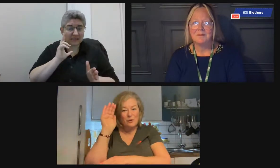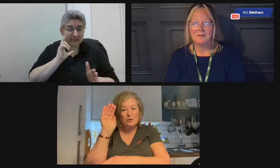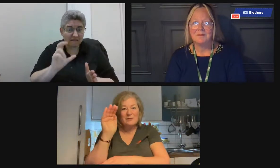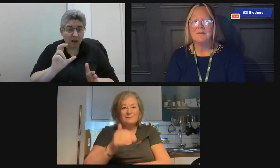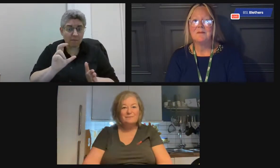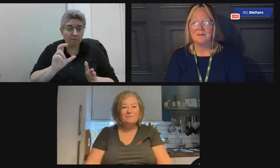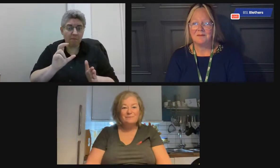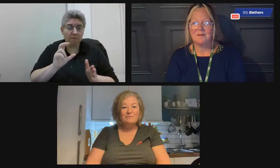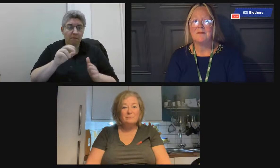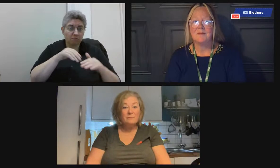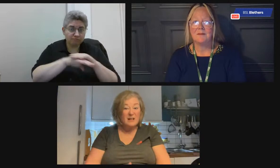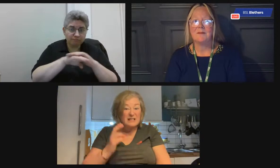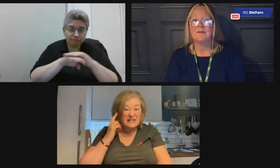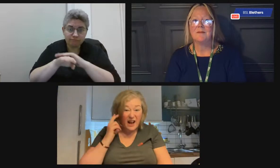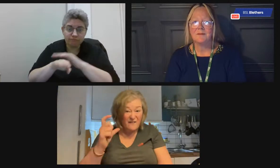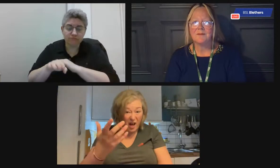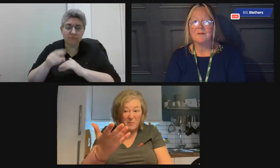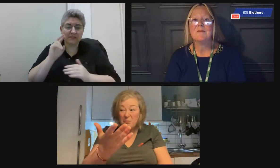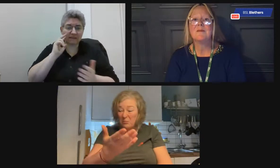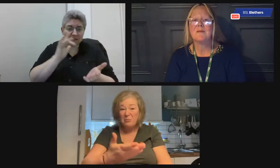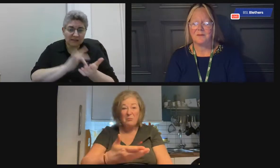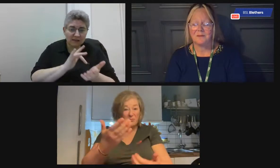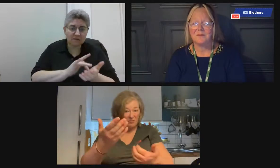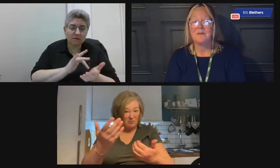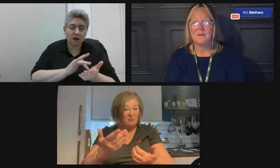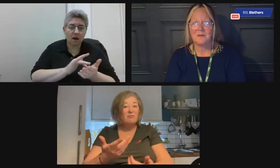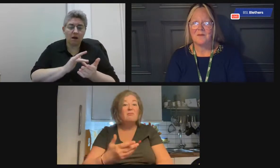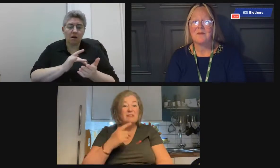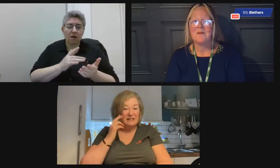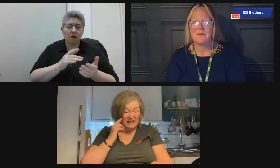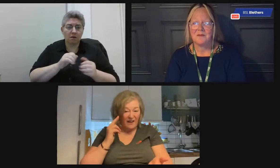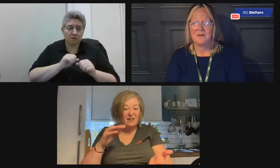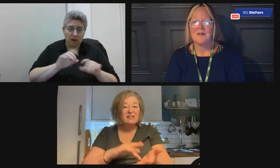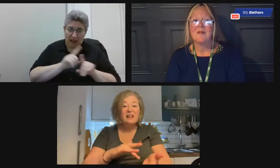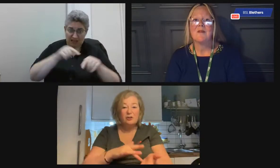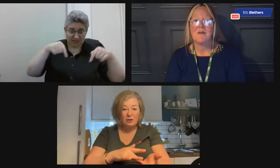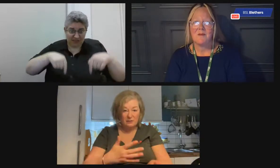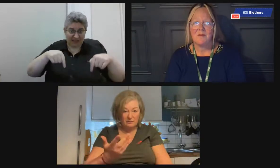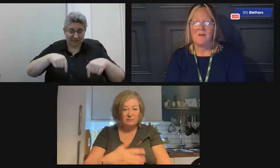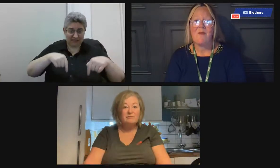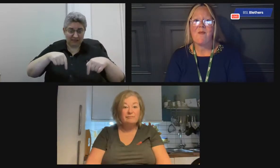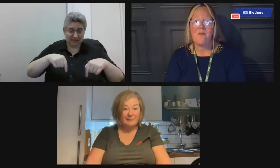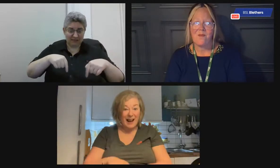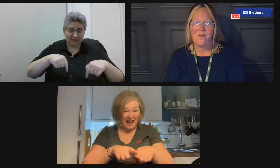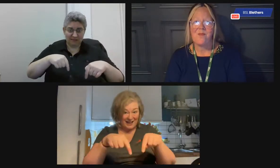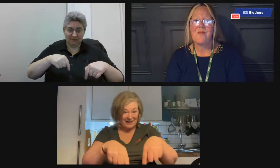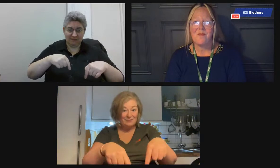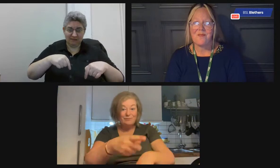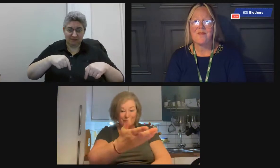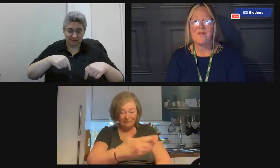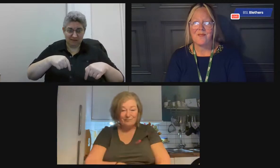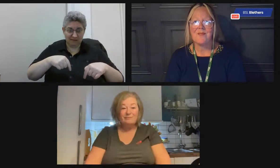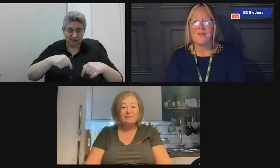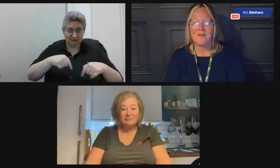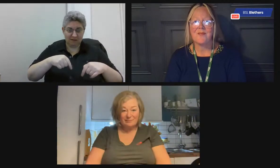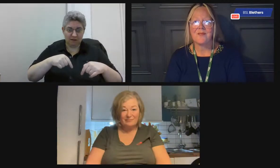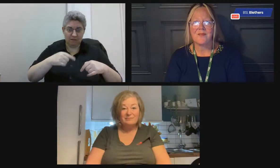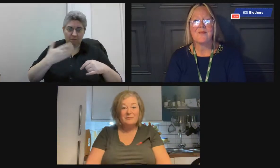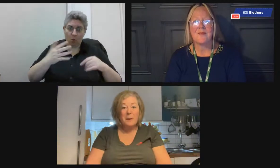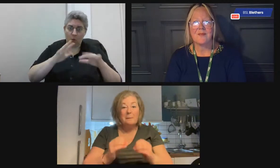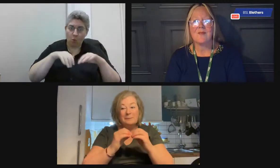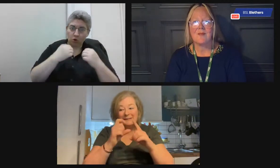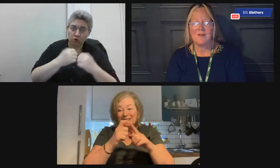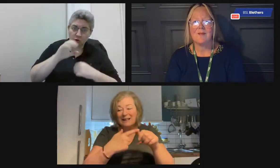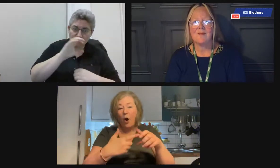here in Scotland. I'd love to see this up here. So maybe in And deaf clubs and deaf yeah, centres, absolutely. Wherever and more deaf things people like meet.